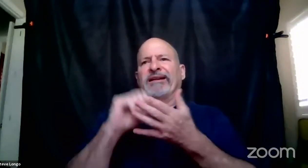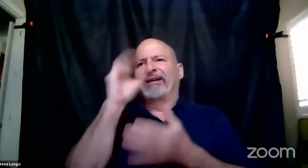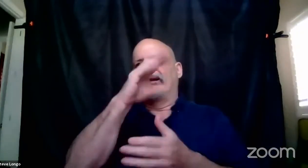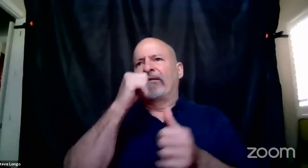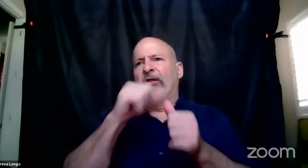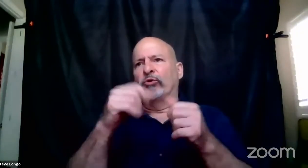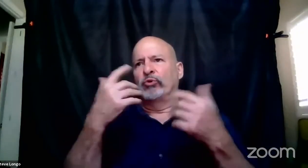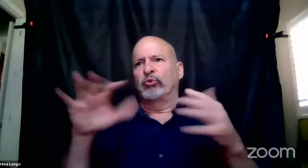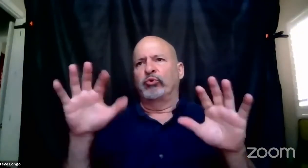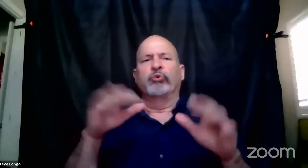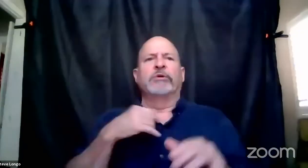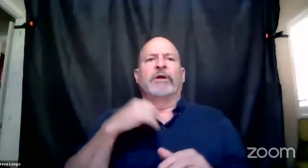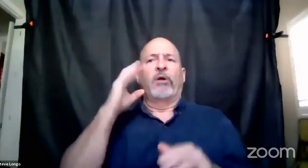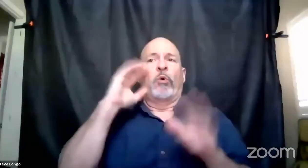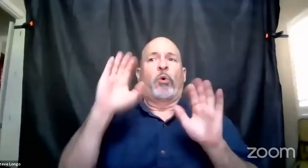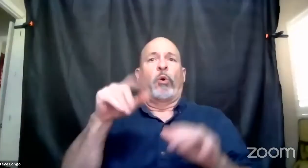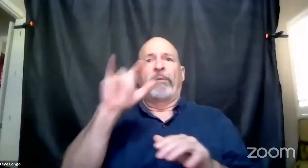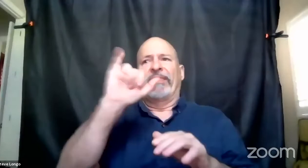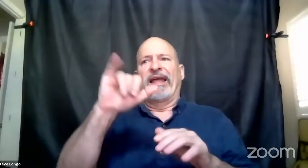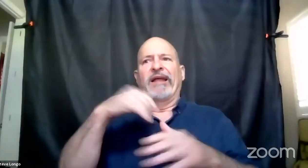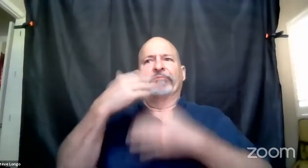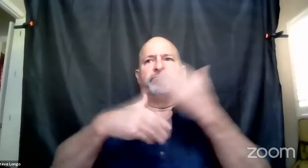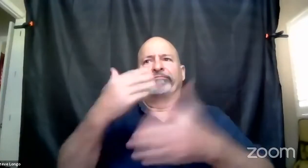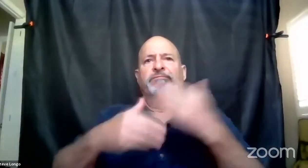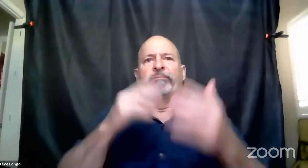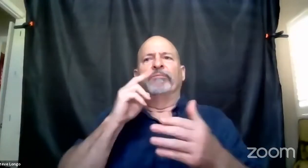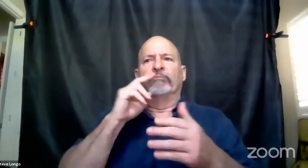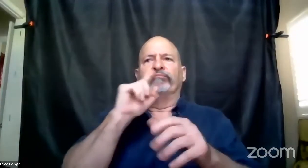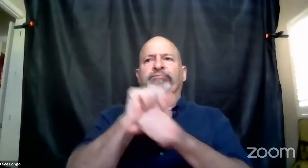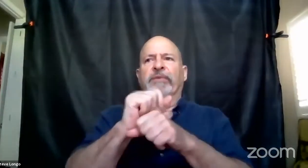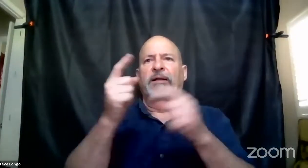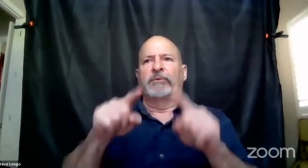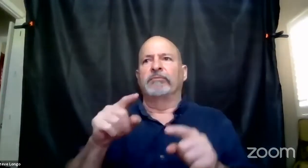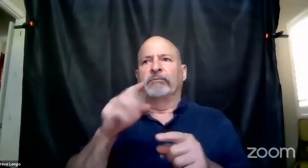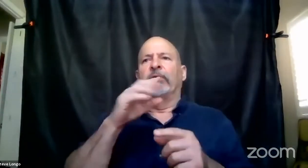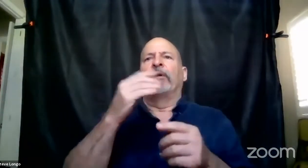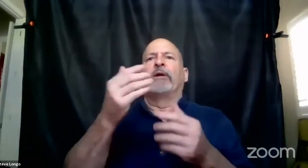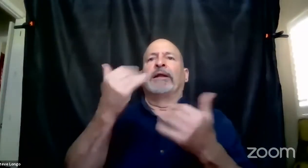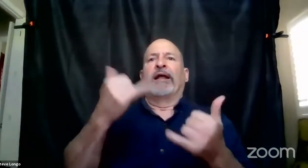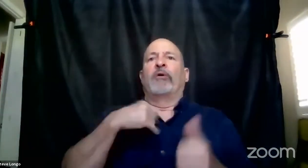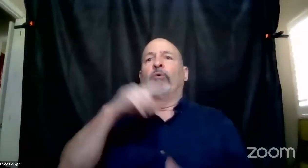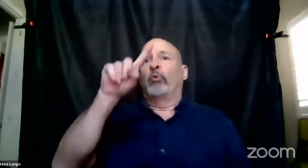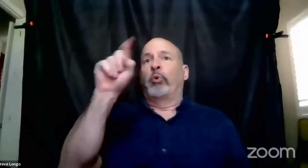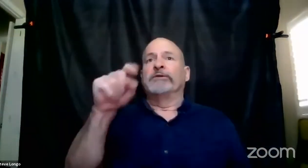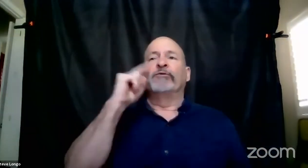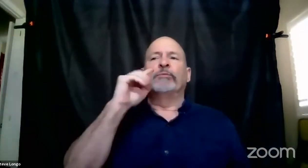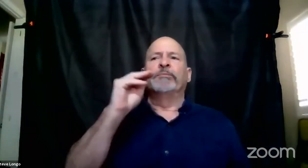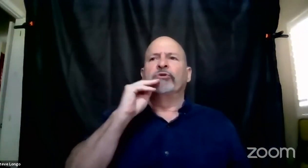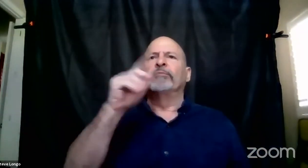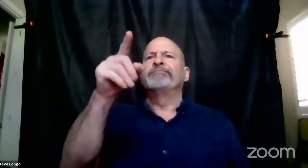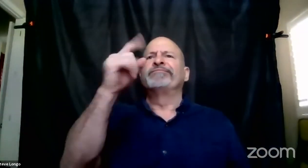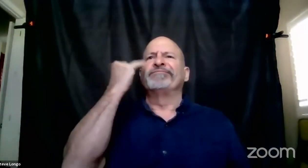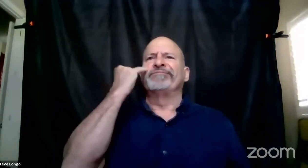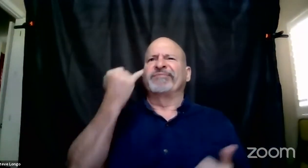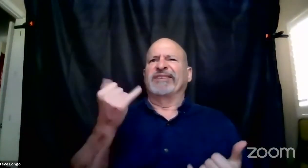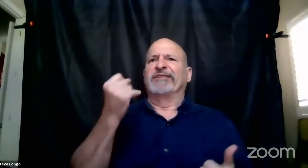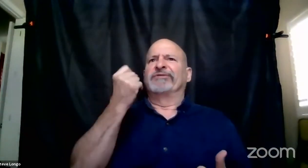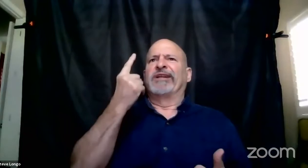obviously that's something we've been fighting for. We have been sending letters, et cetera, and we're very hopeful that this will be successful. My question for you,